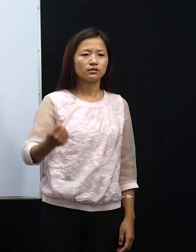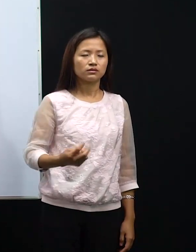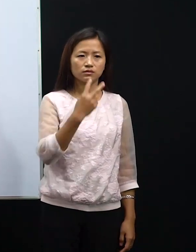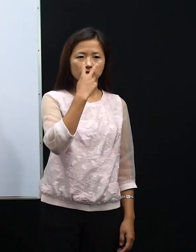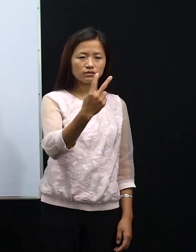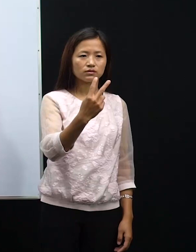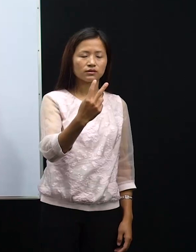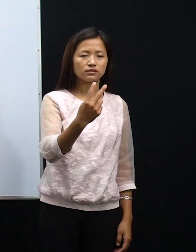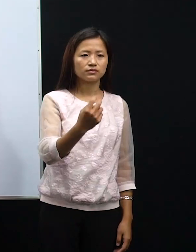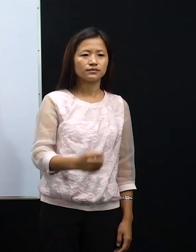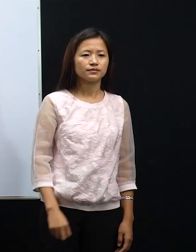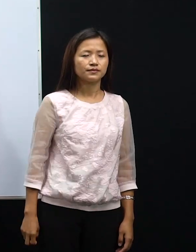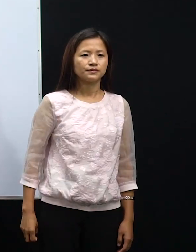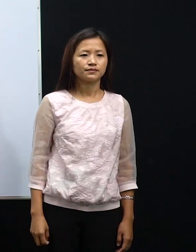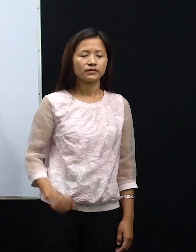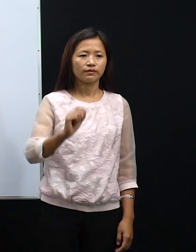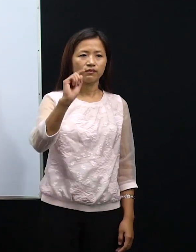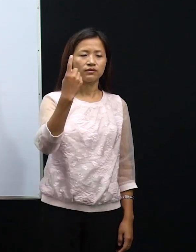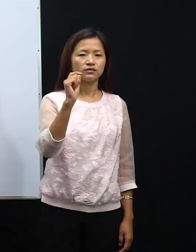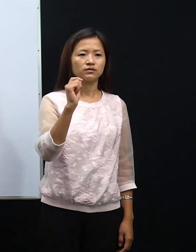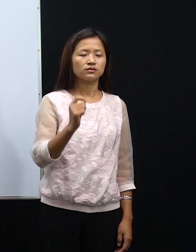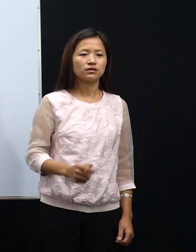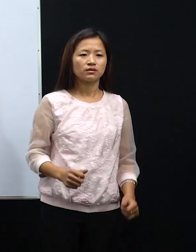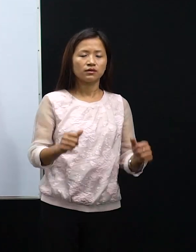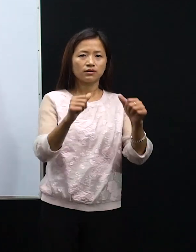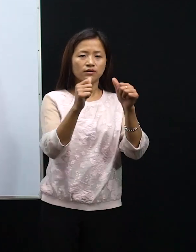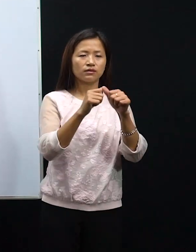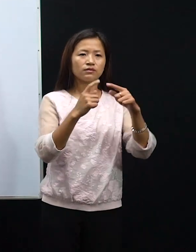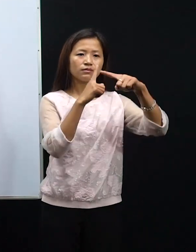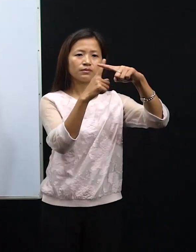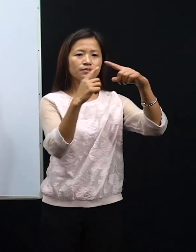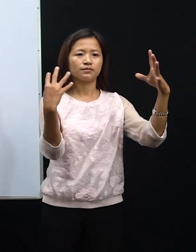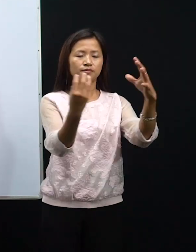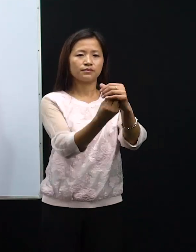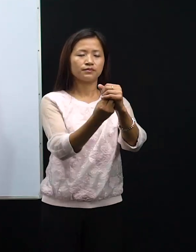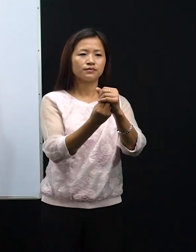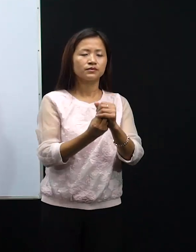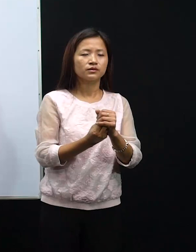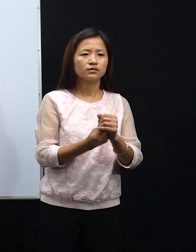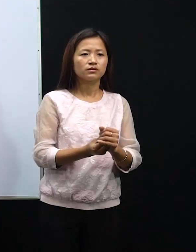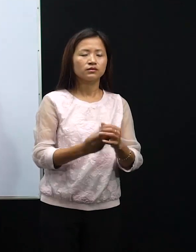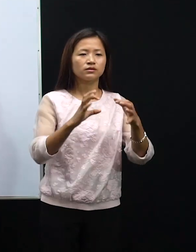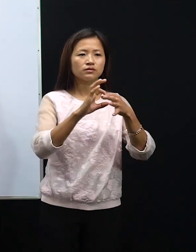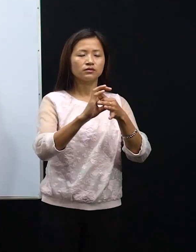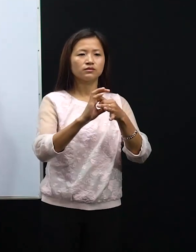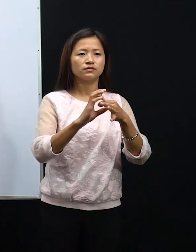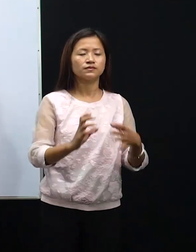let's look at the first one, addition. Addition of